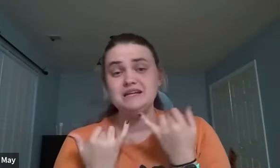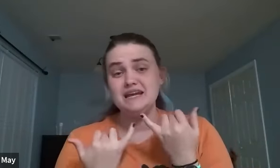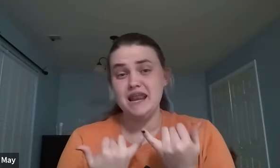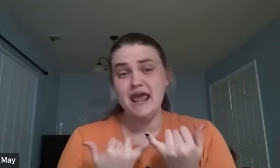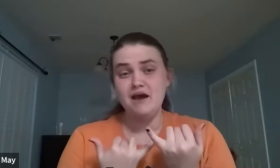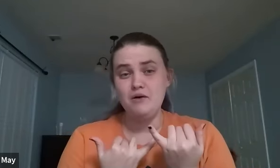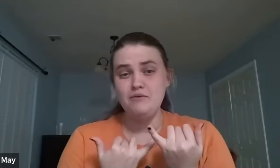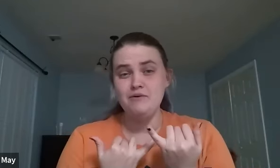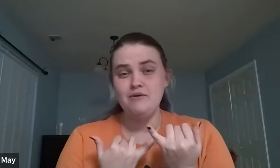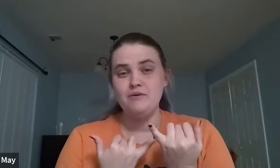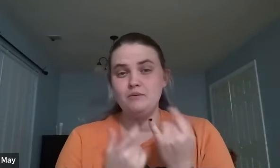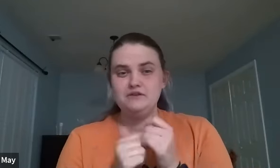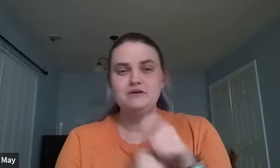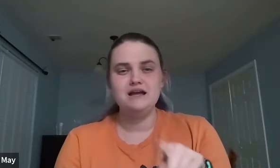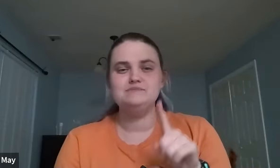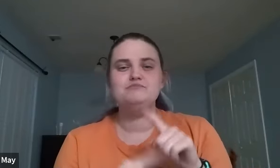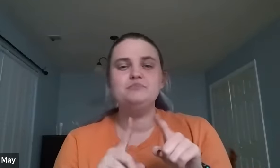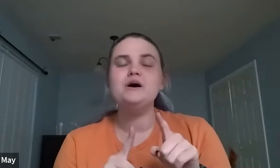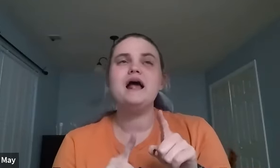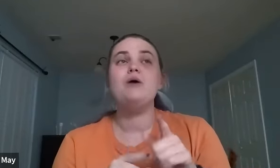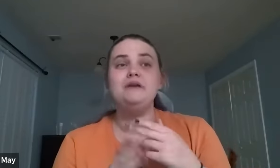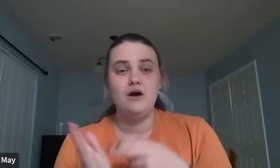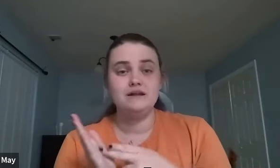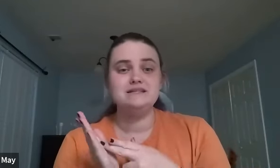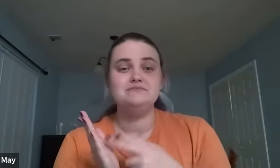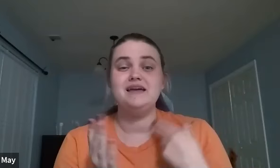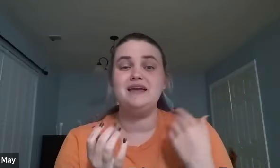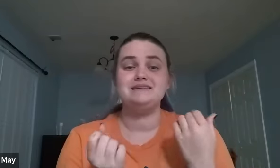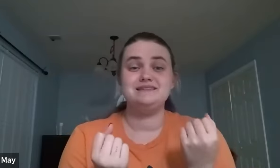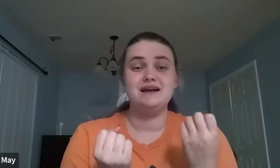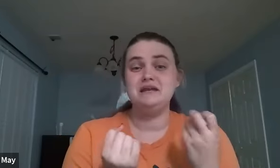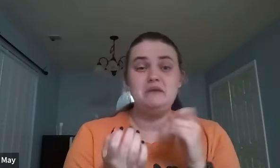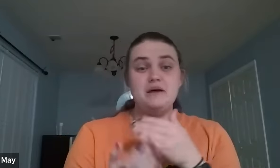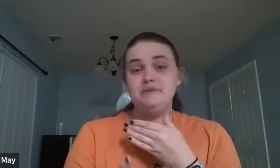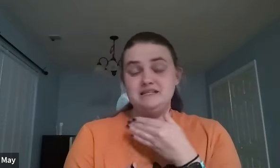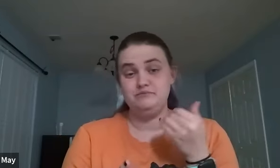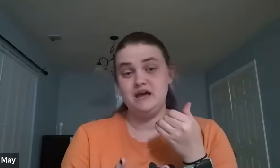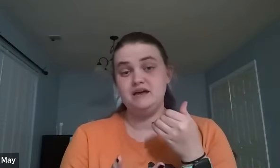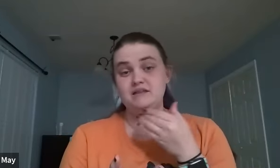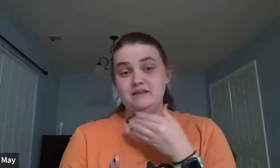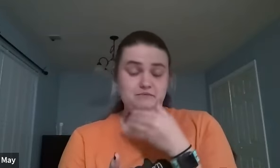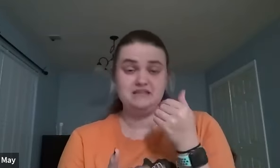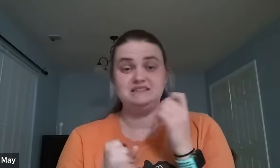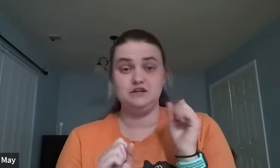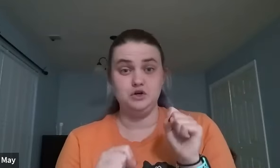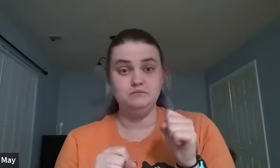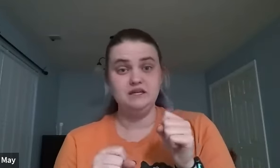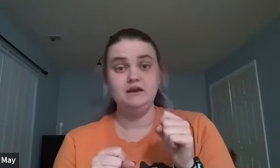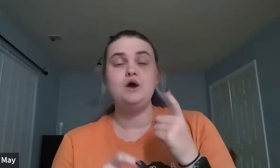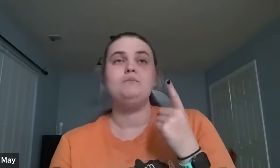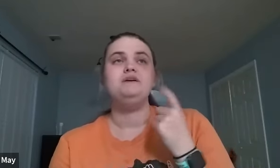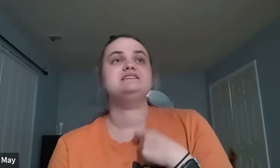it now with you guys, but I'll be honest, my signing may not be as the best as it could be, because